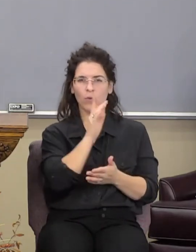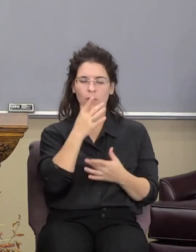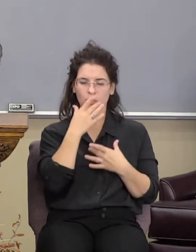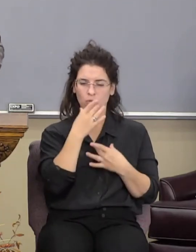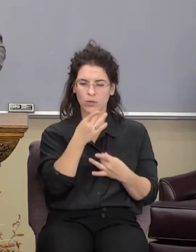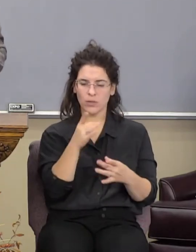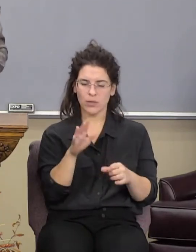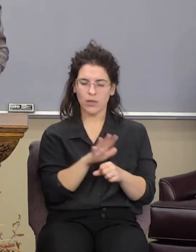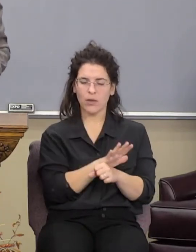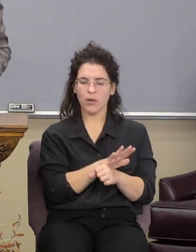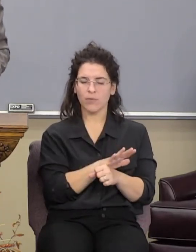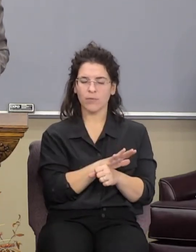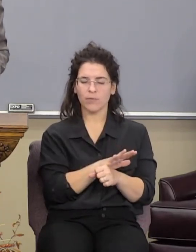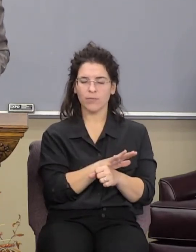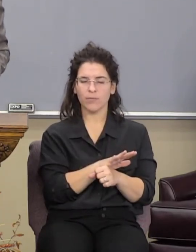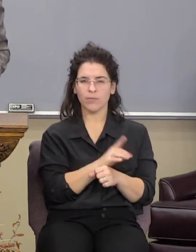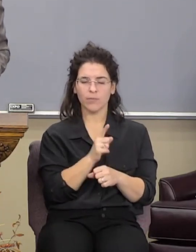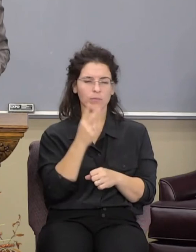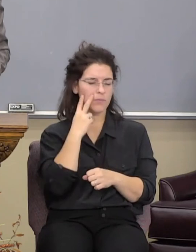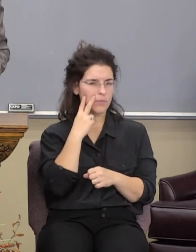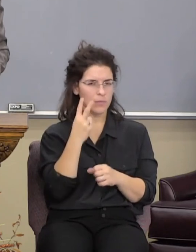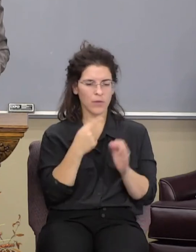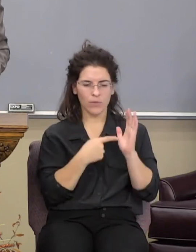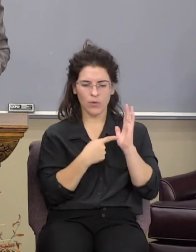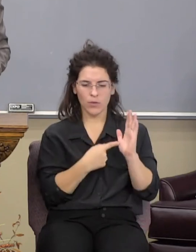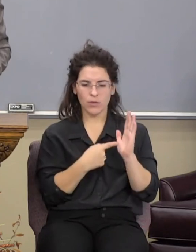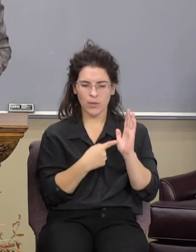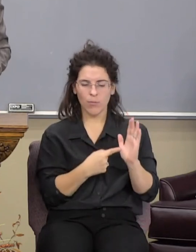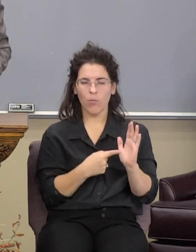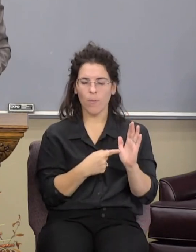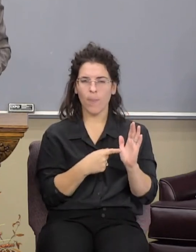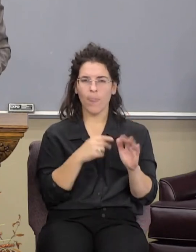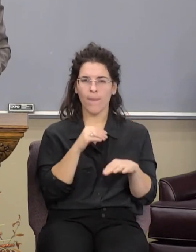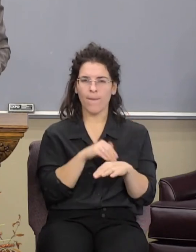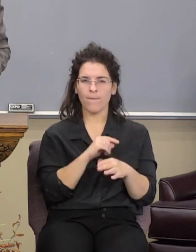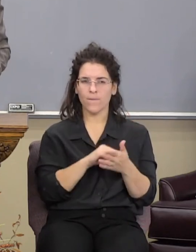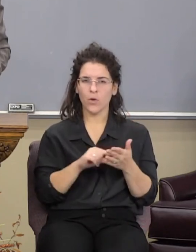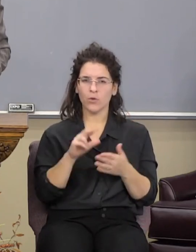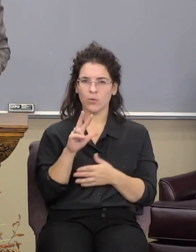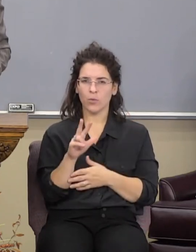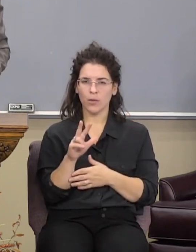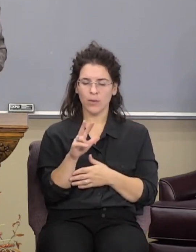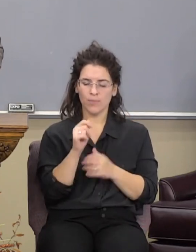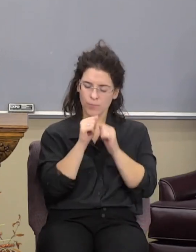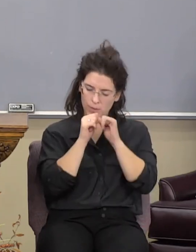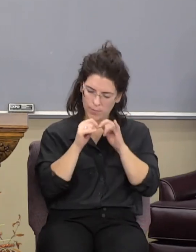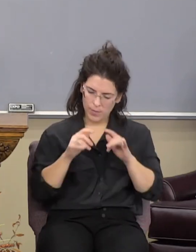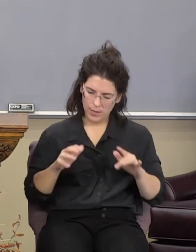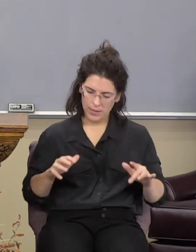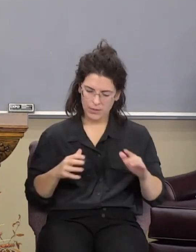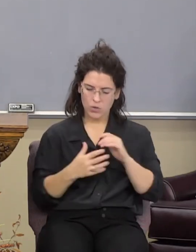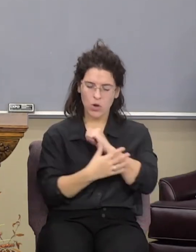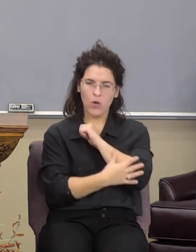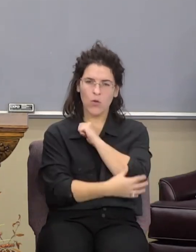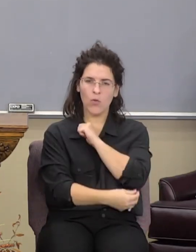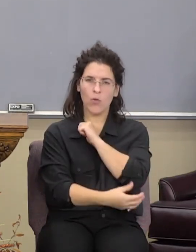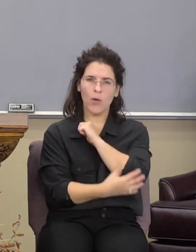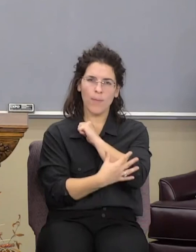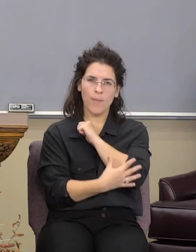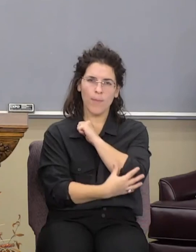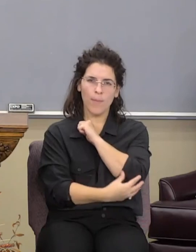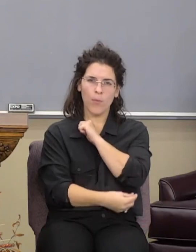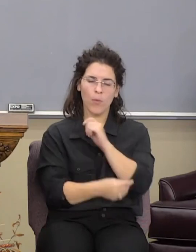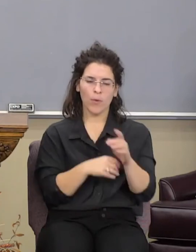Interestingly enough, you find, for example, there at verse 3, blessed are the poor